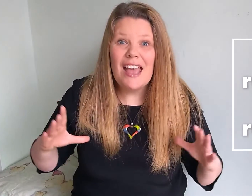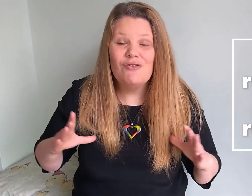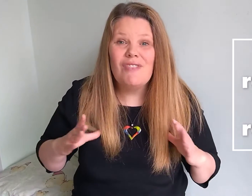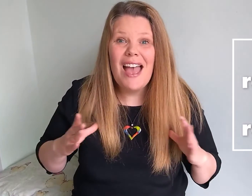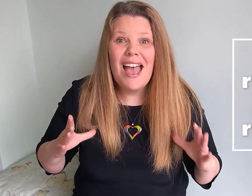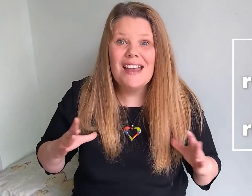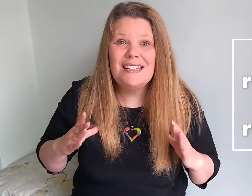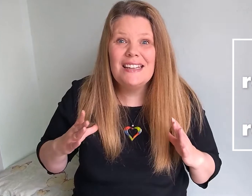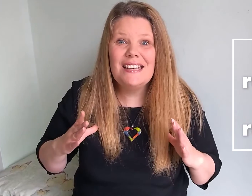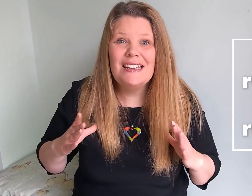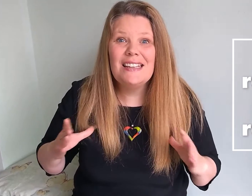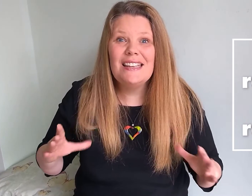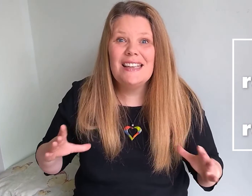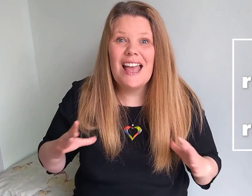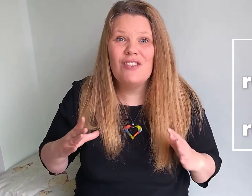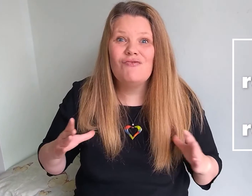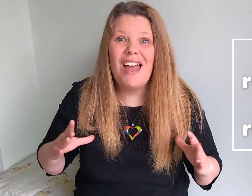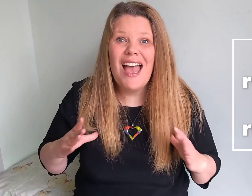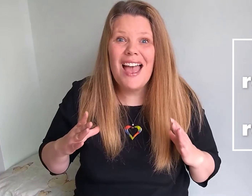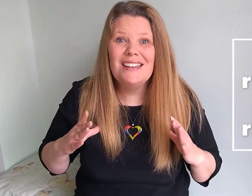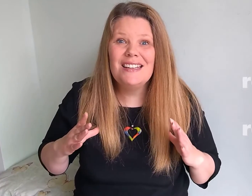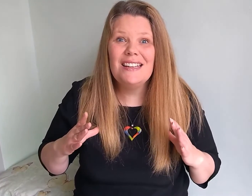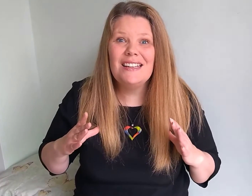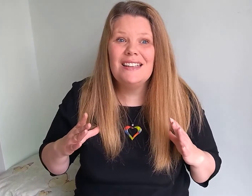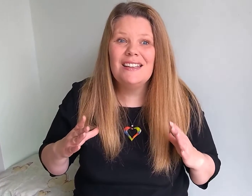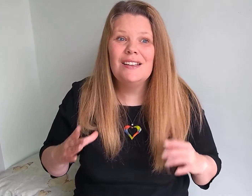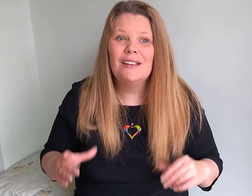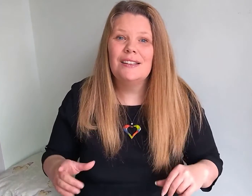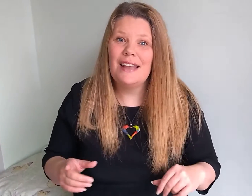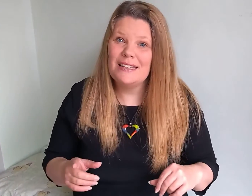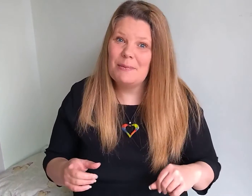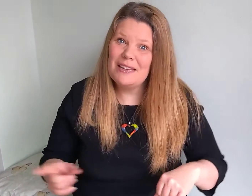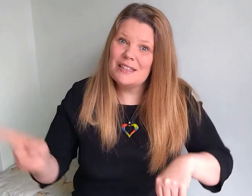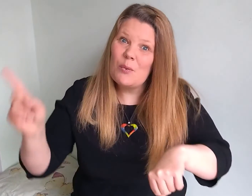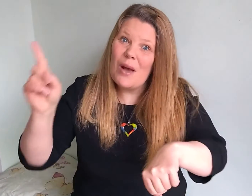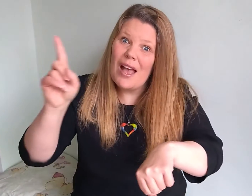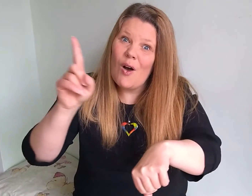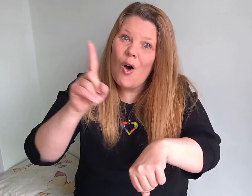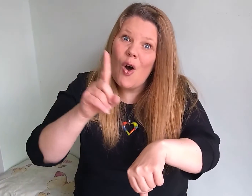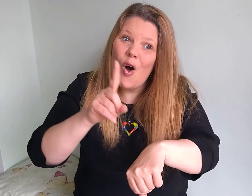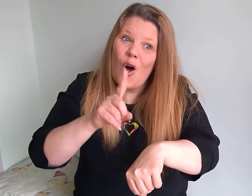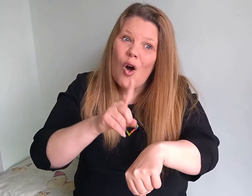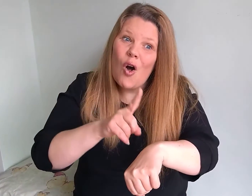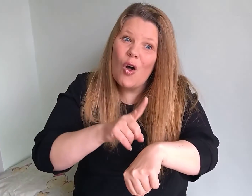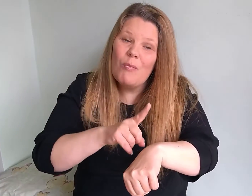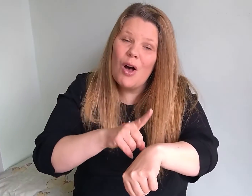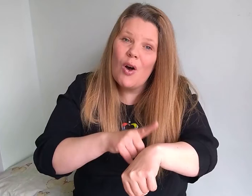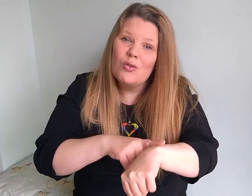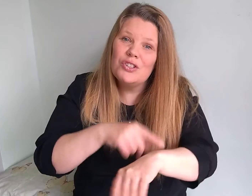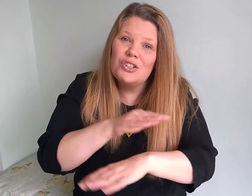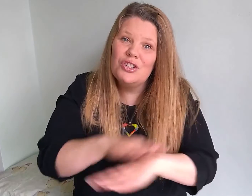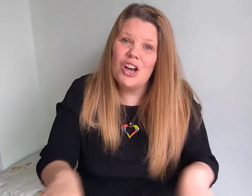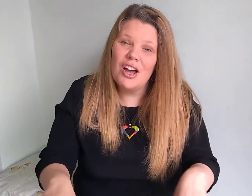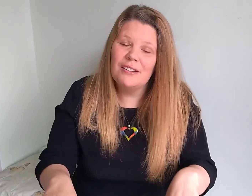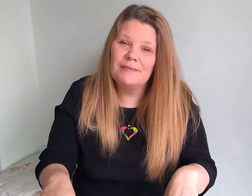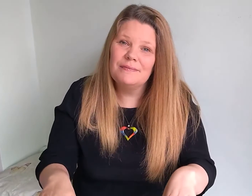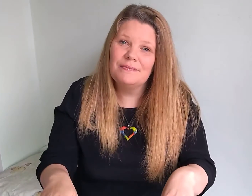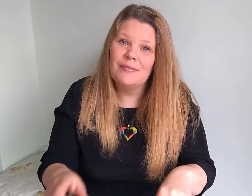Get ready, get ready. Next bit, we're almost done.